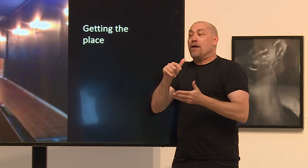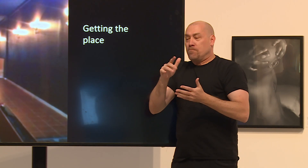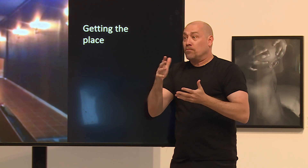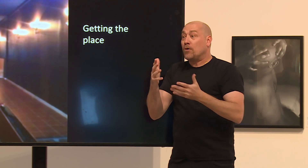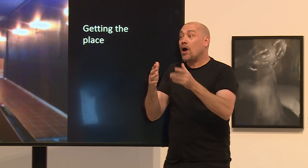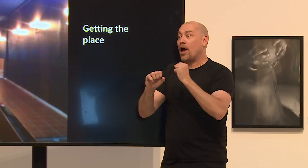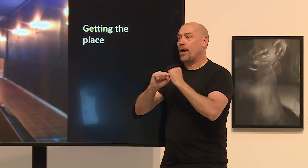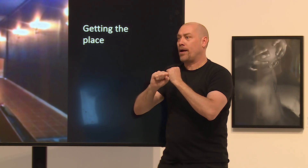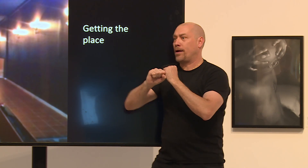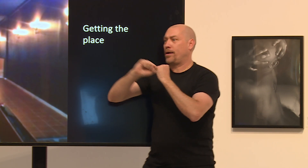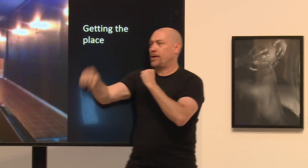other.